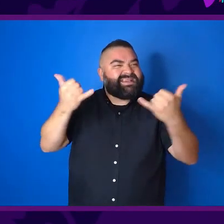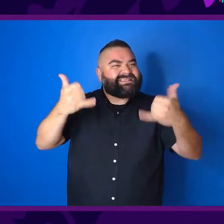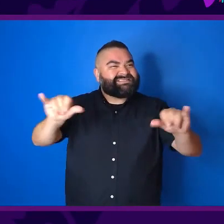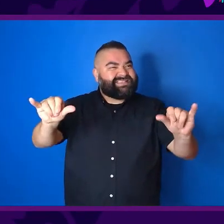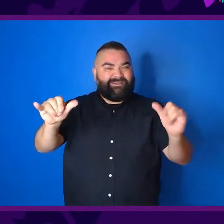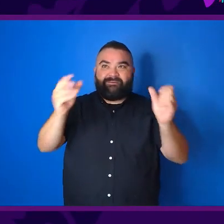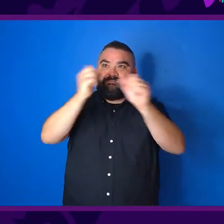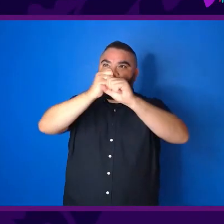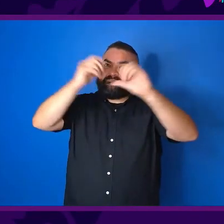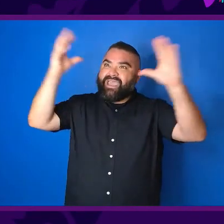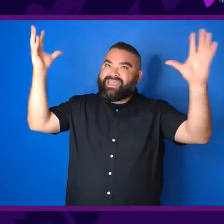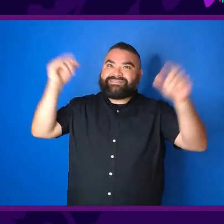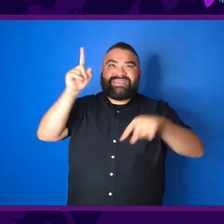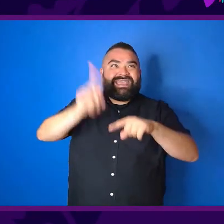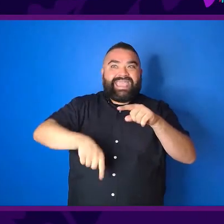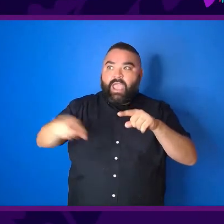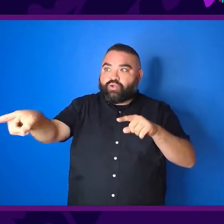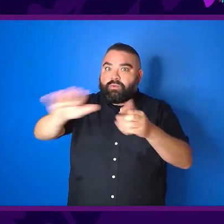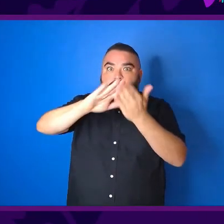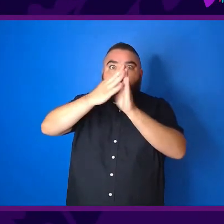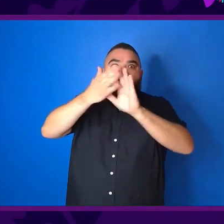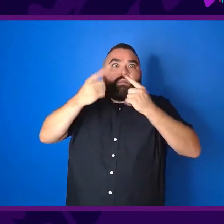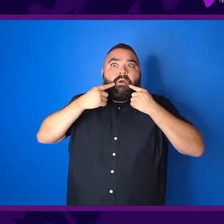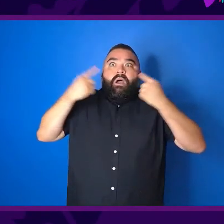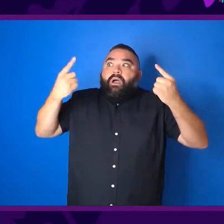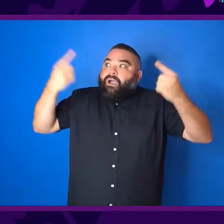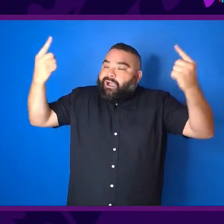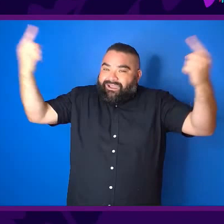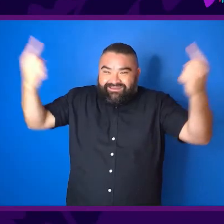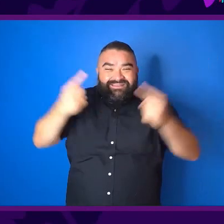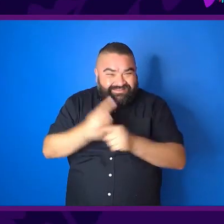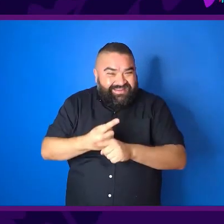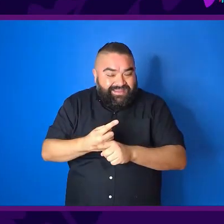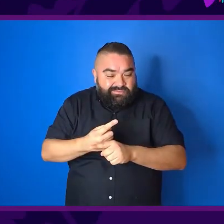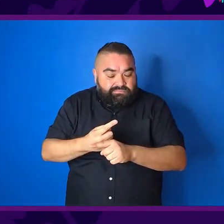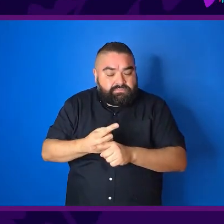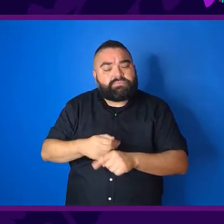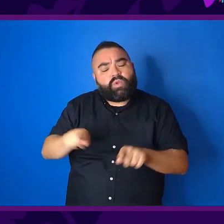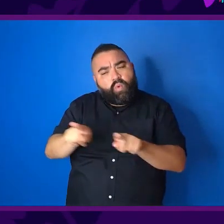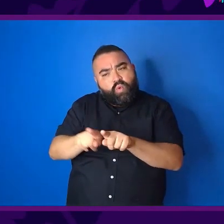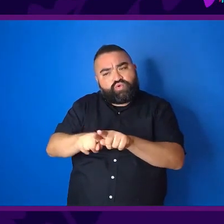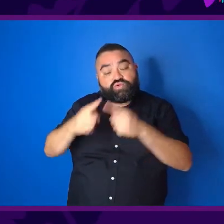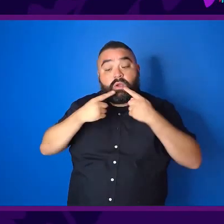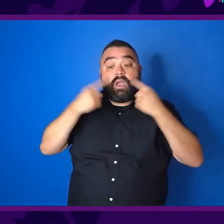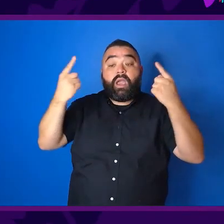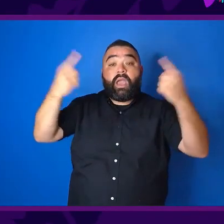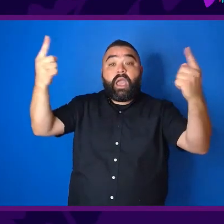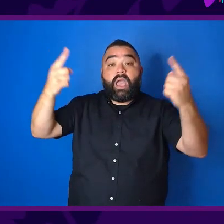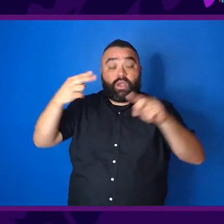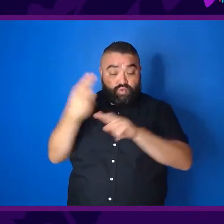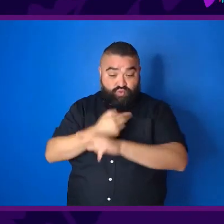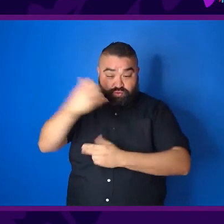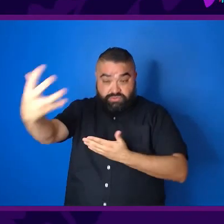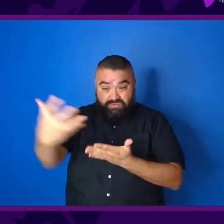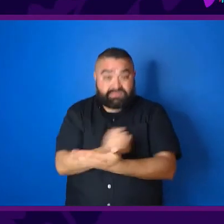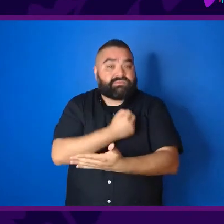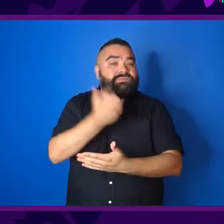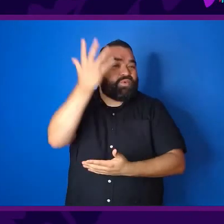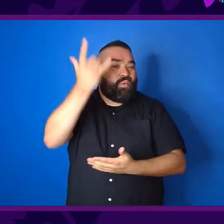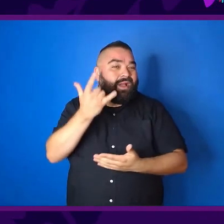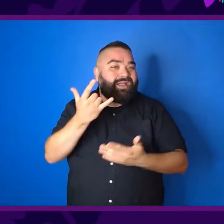a great celebrity, but then also using your celebrity to give that voice. And I know you support so many causes,